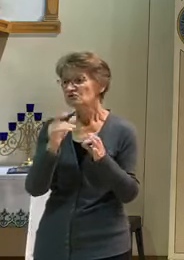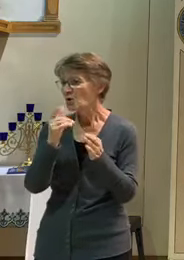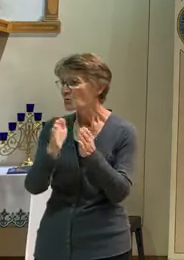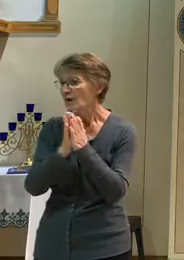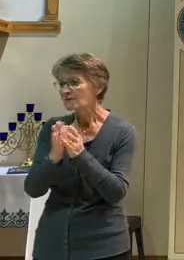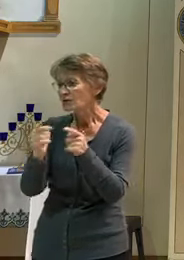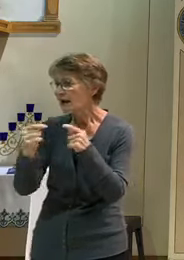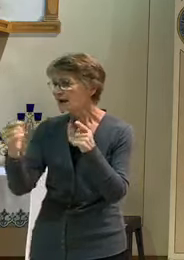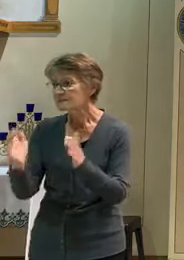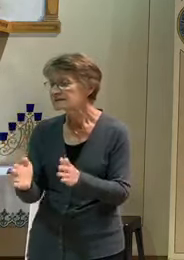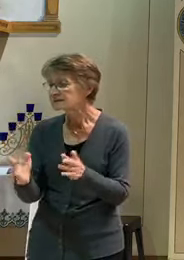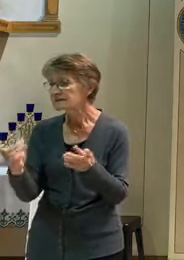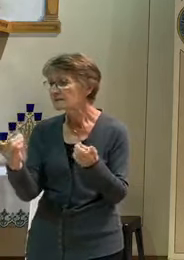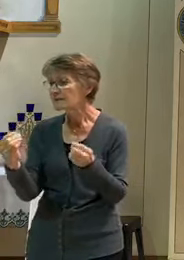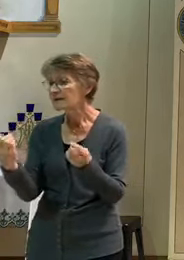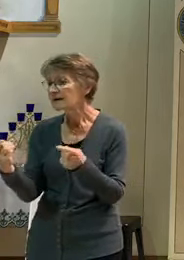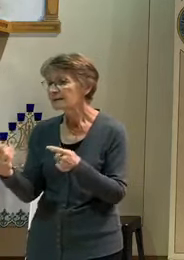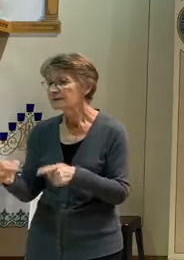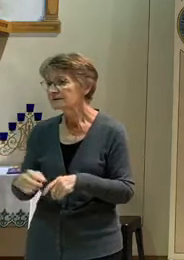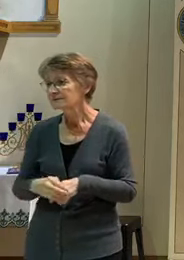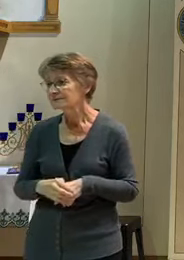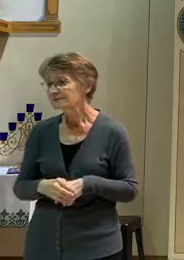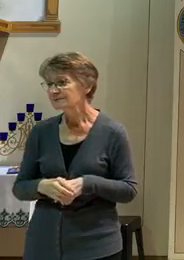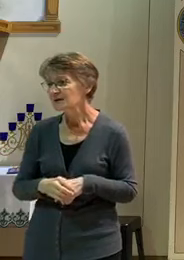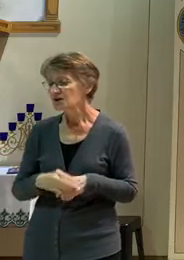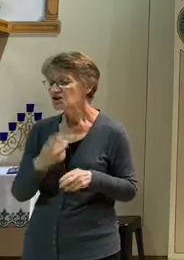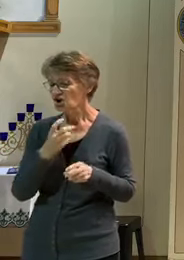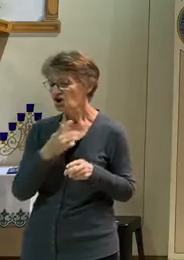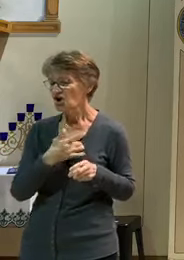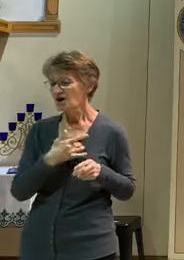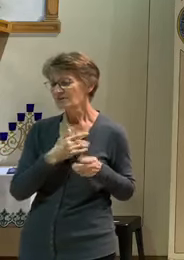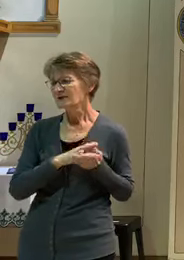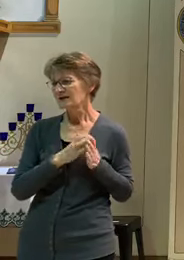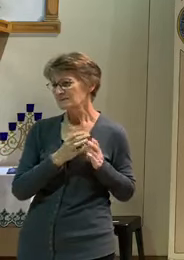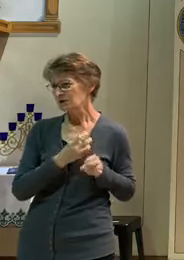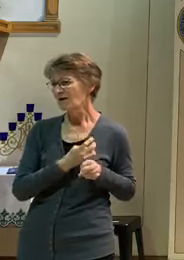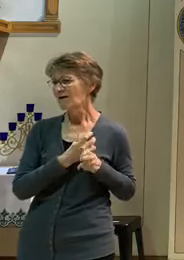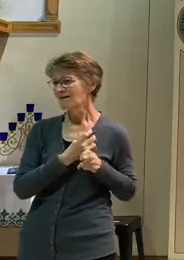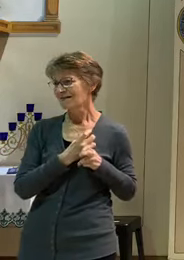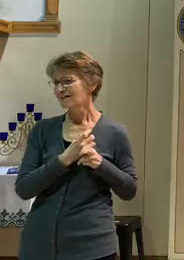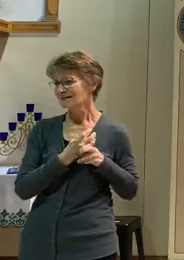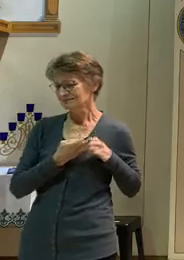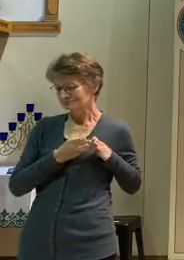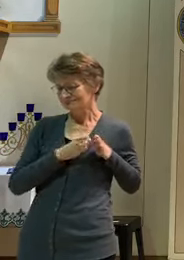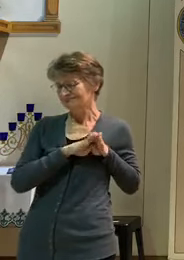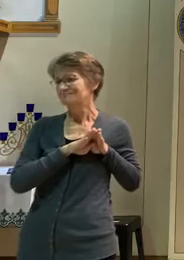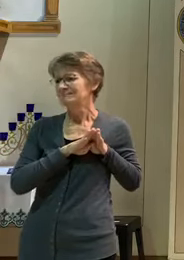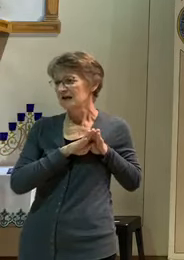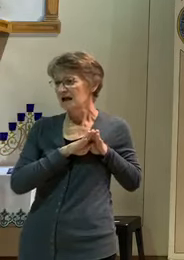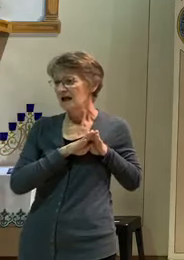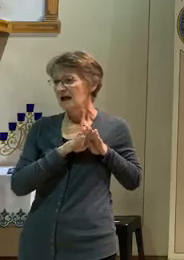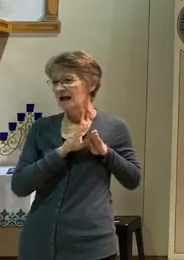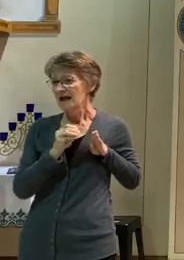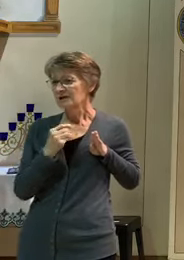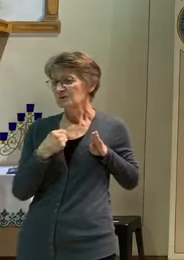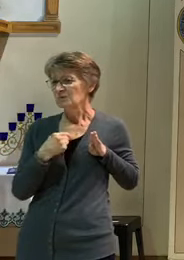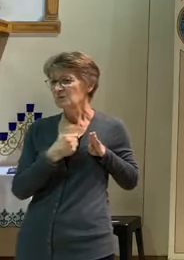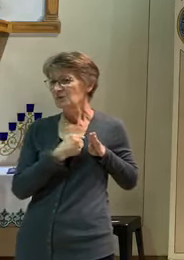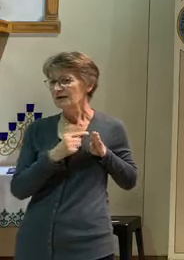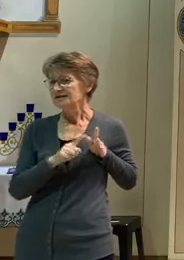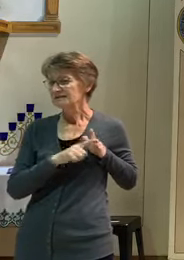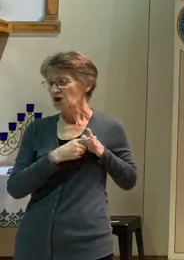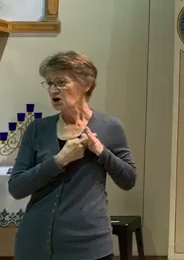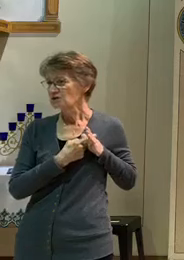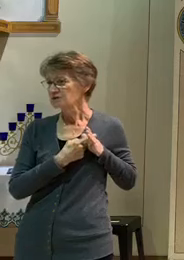our enemies, I say we get a hardened heart. And then what happens is that we start